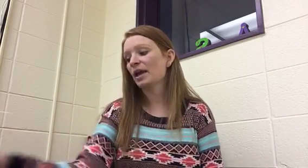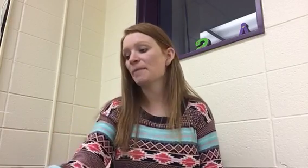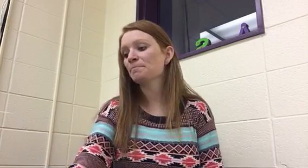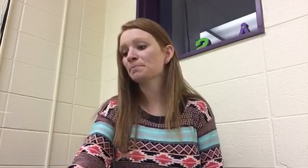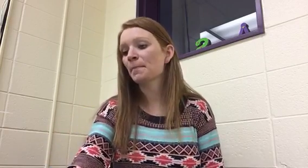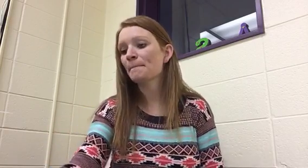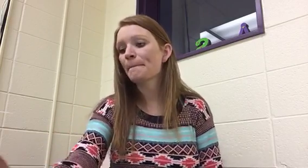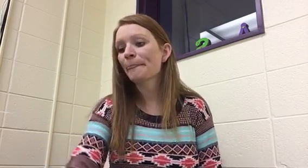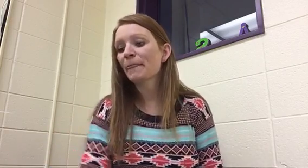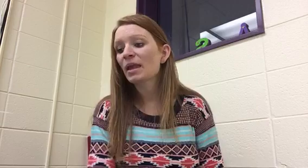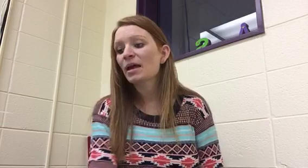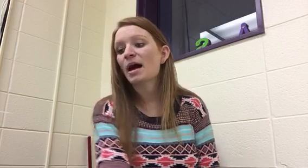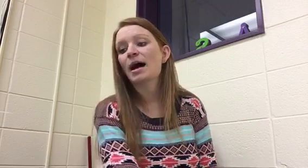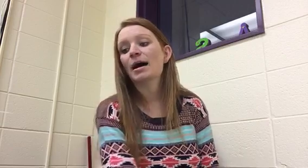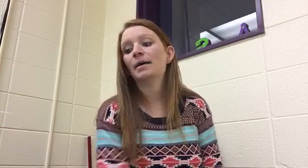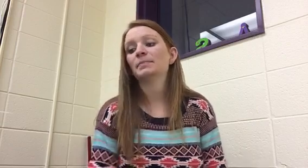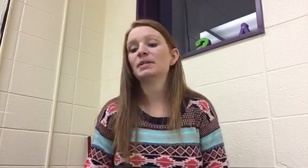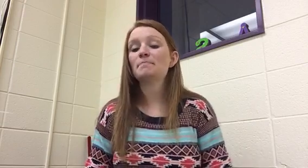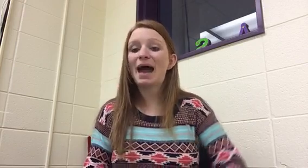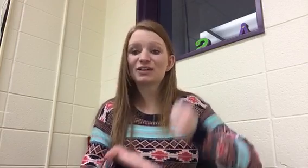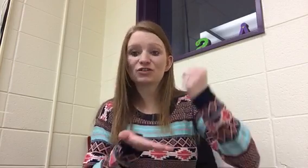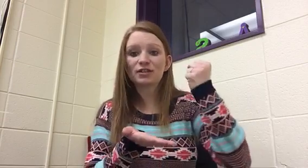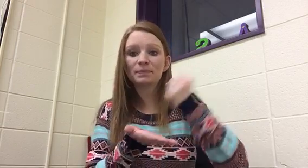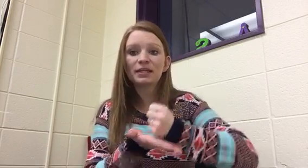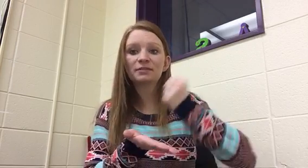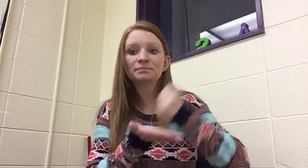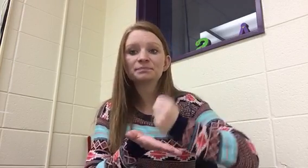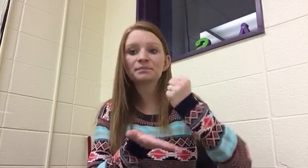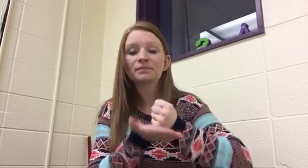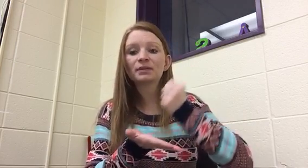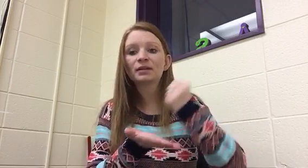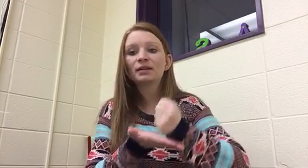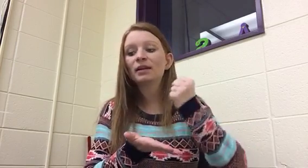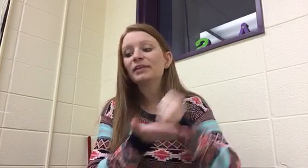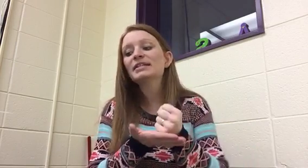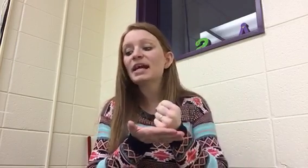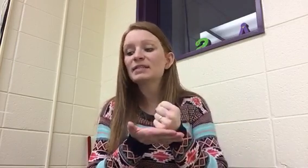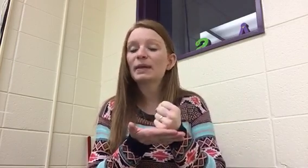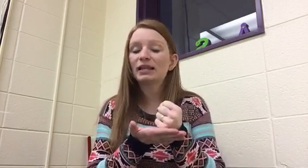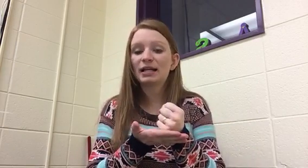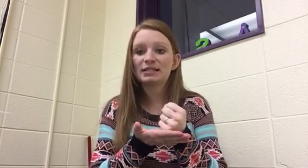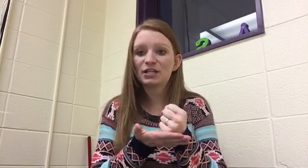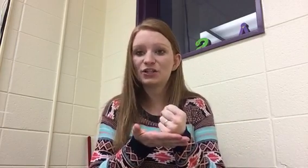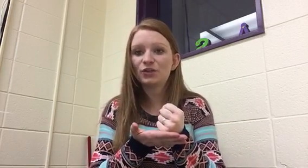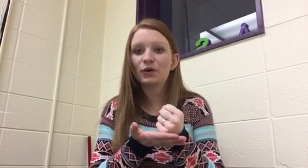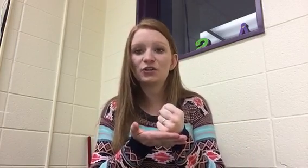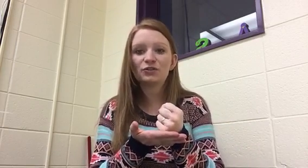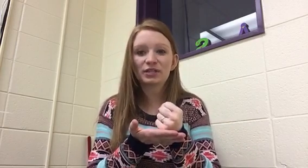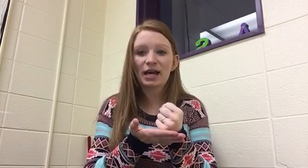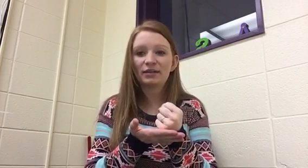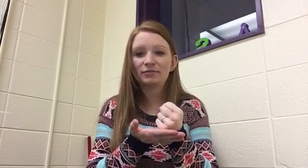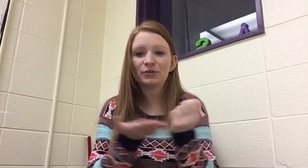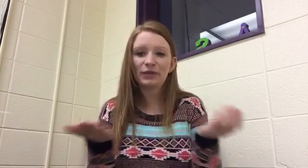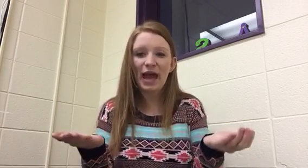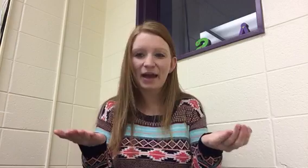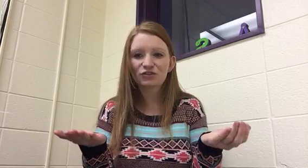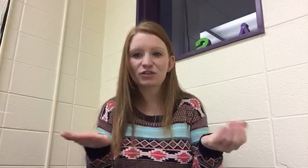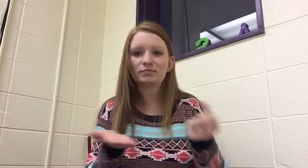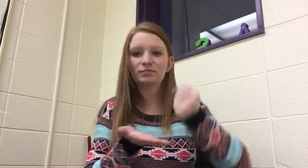okay. To mash something. These signs make a lot of sense too because you just kind of do the action.